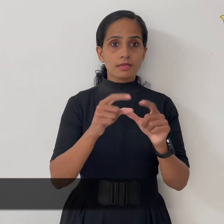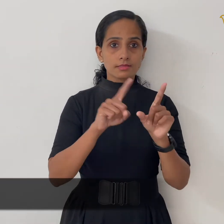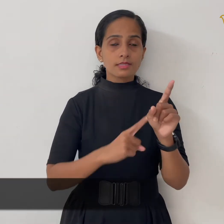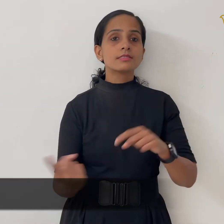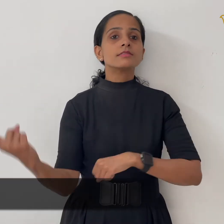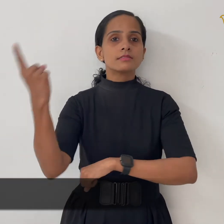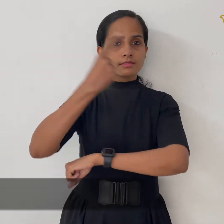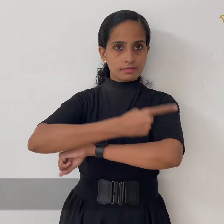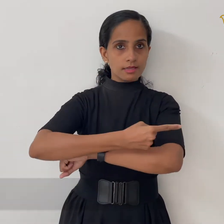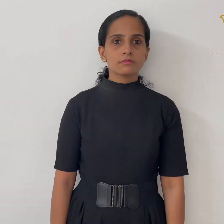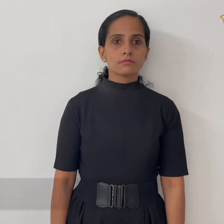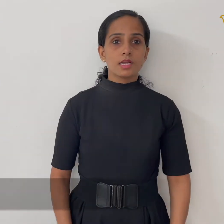May Day,